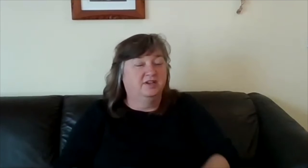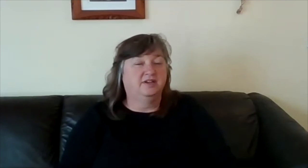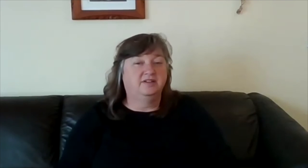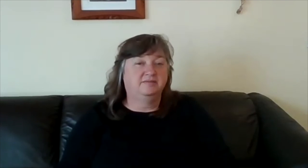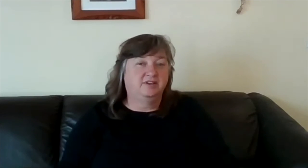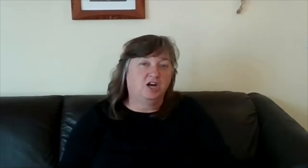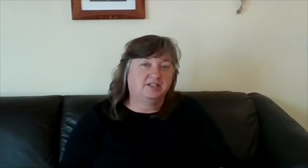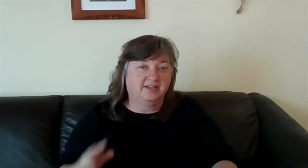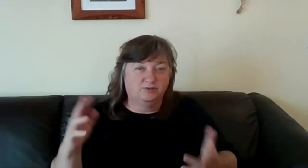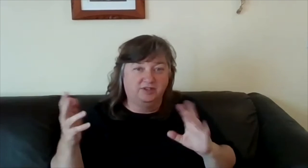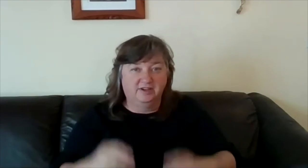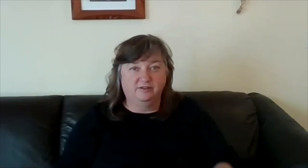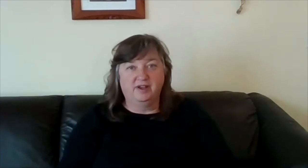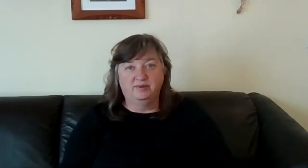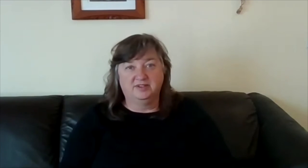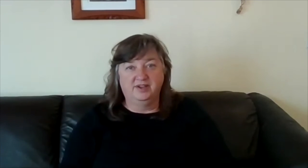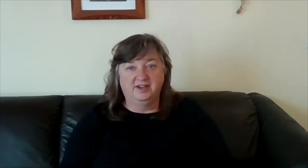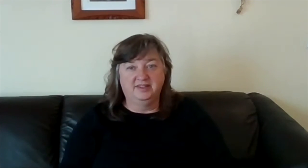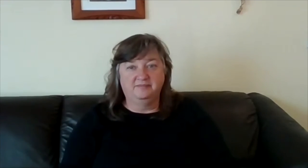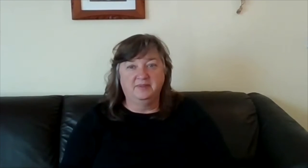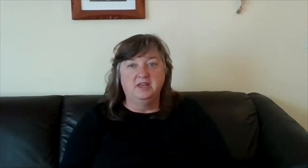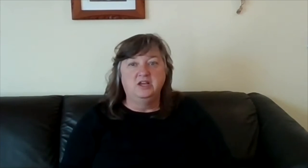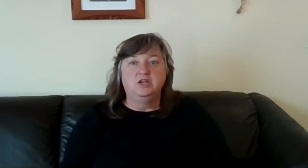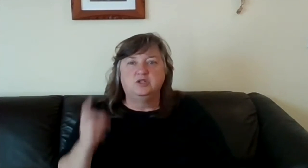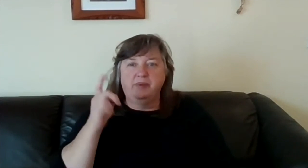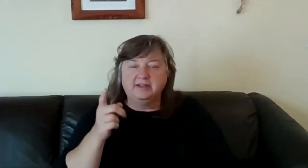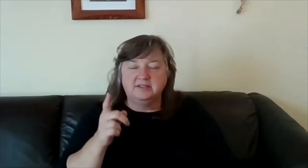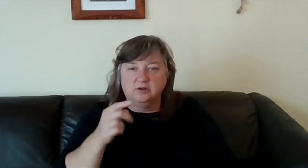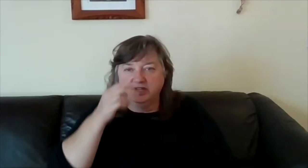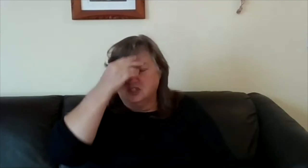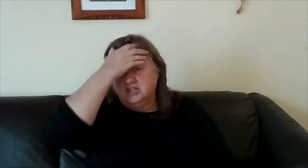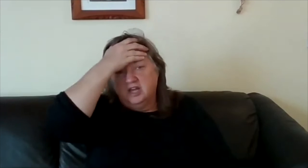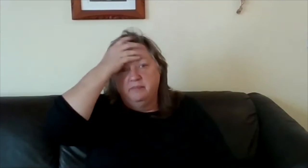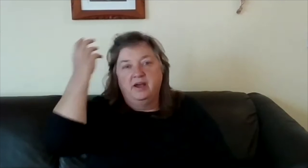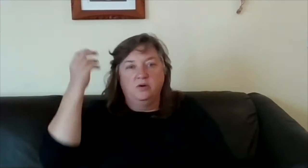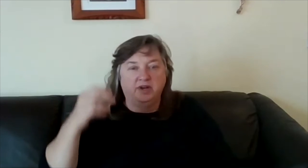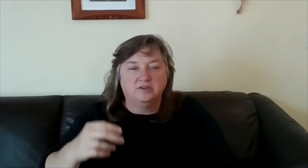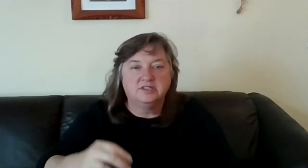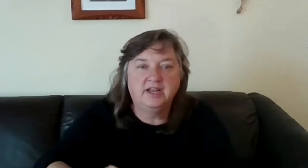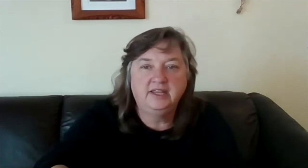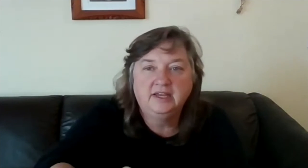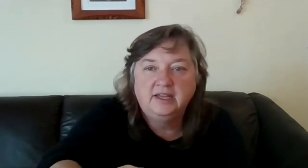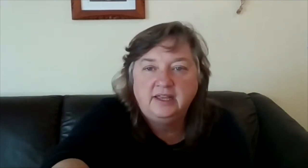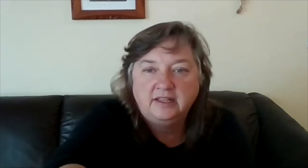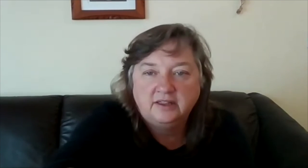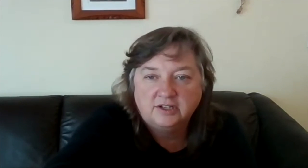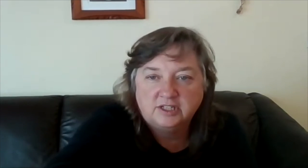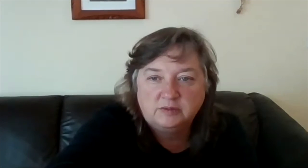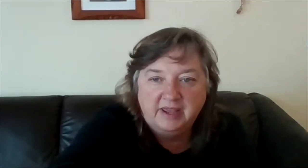the context would clarify what's going on there. So back to the question about when you're signing a large